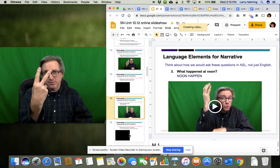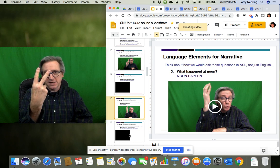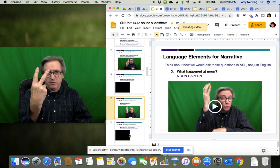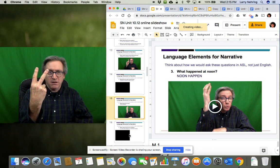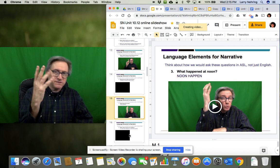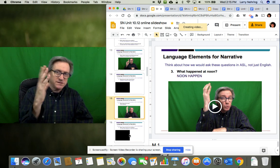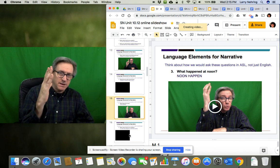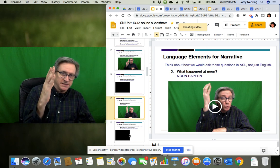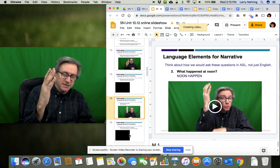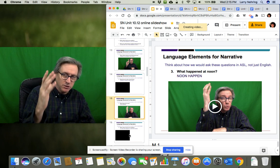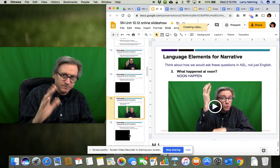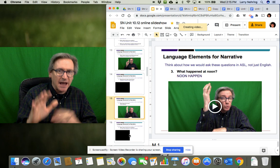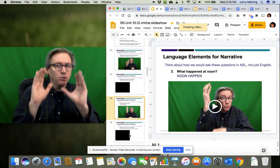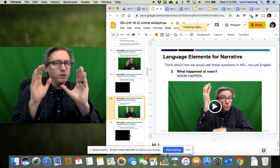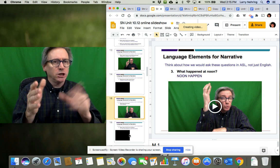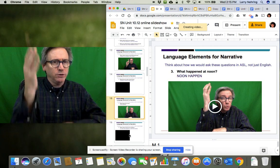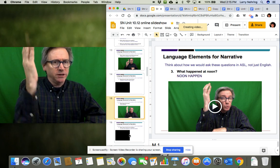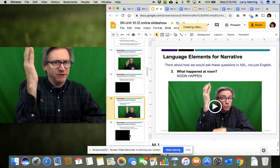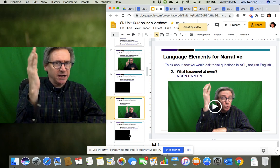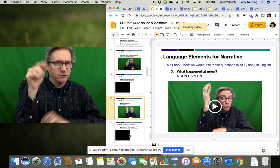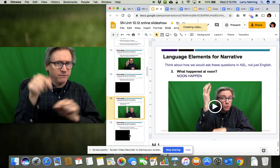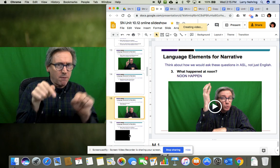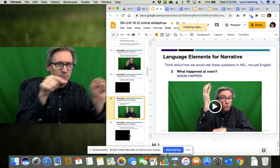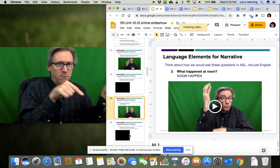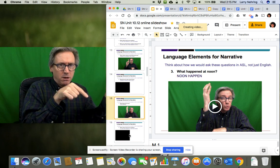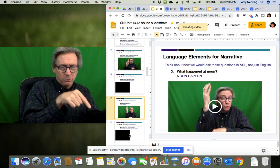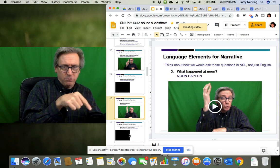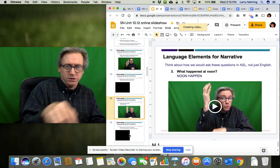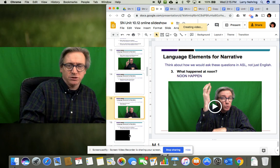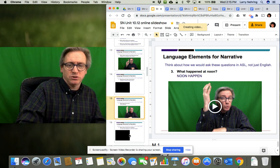Sometimes people sign 12, sometimes they don't. I only included the variation from